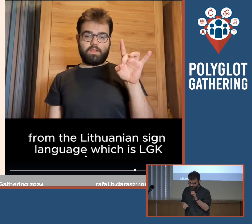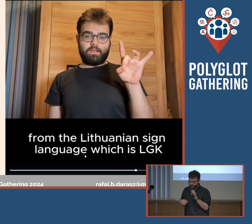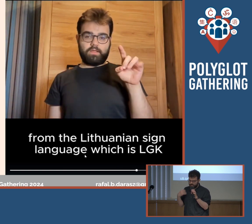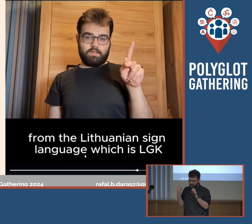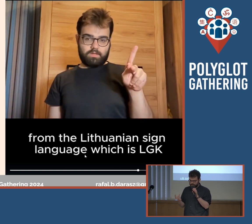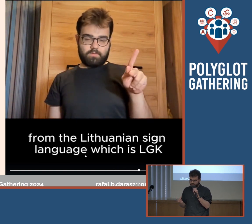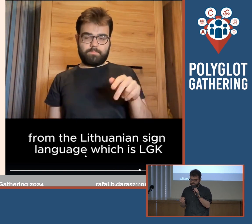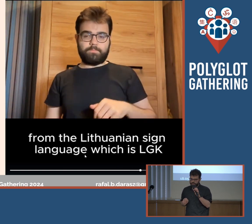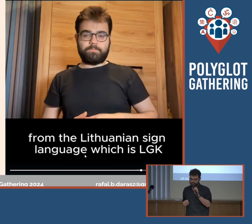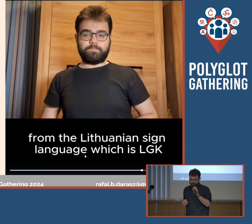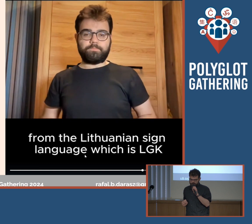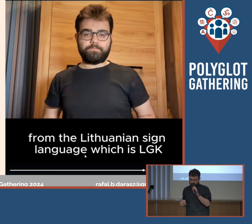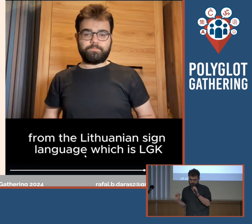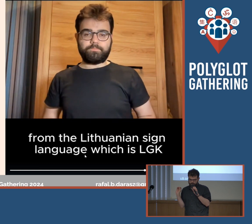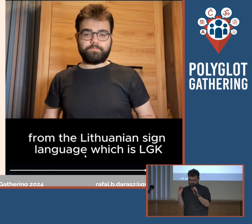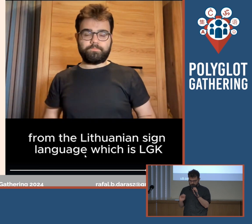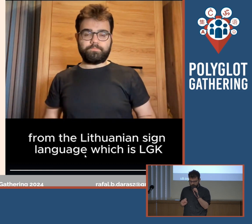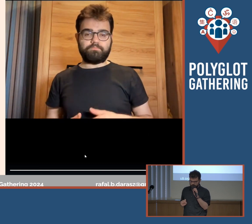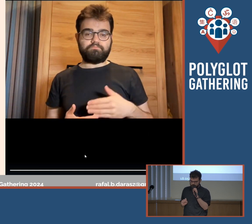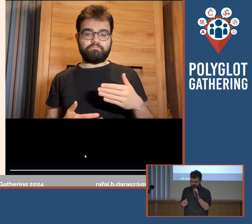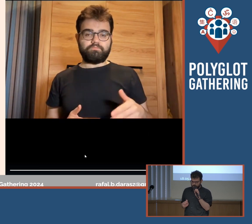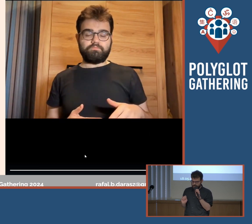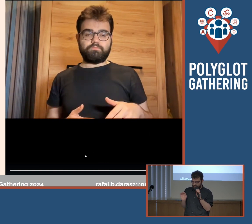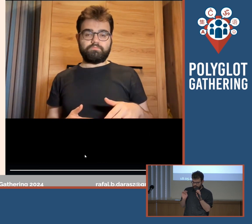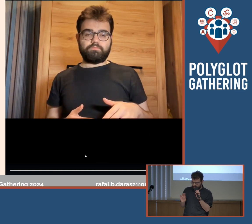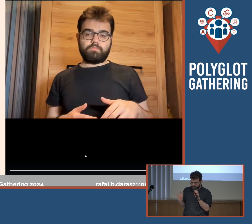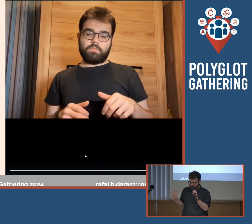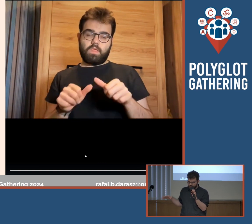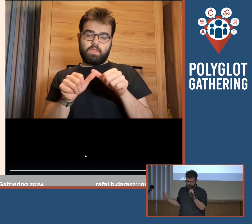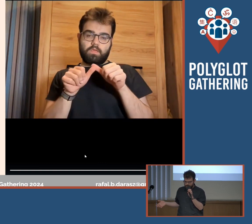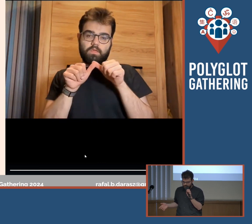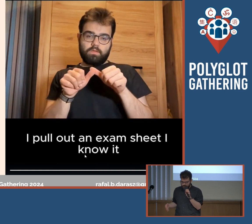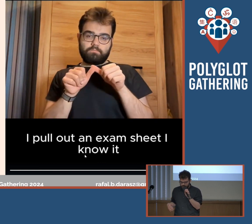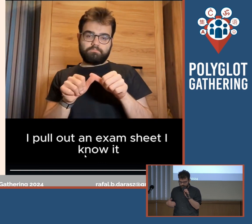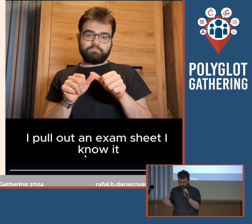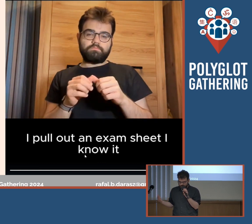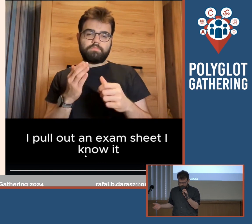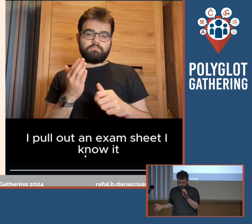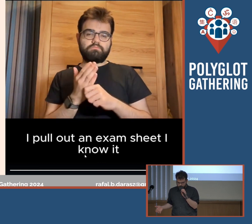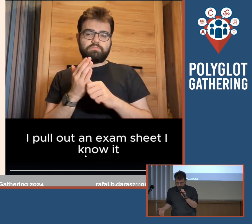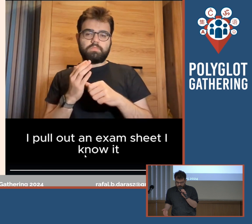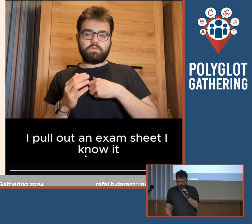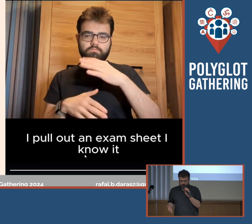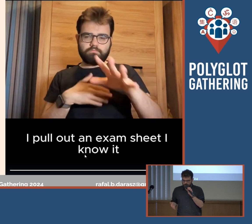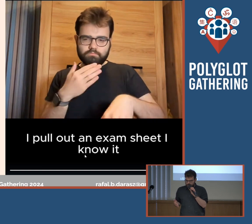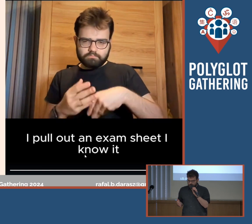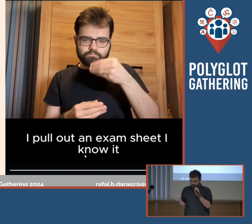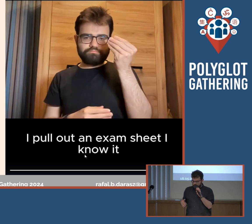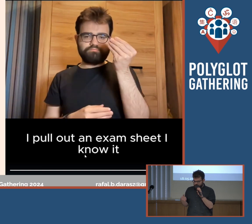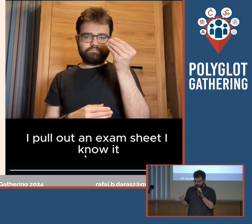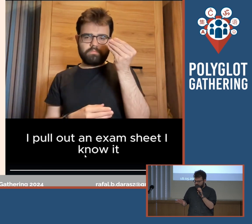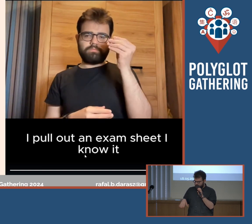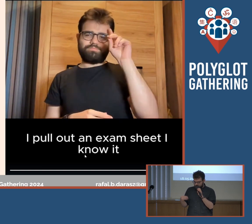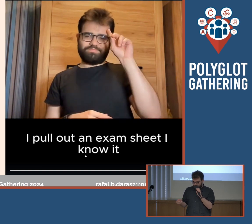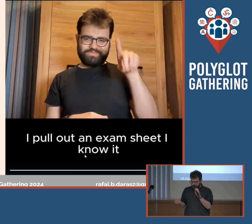expressions. Next example comes from the Lithuanian Sign Language, which is LGK, Lietuvių gestų kalba.